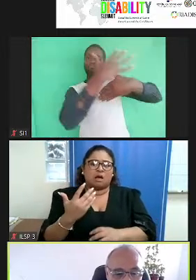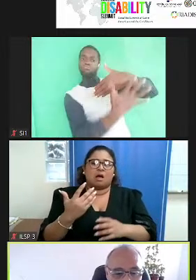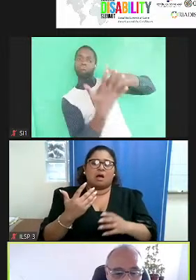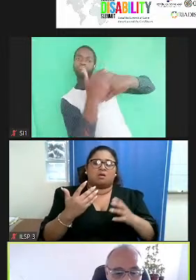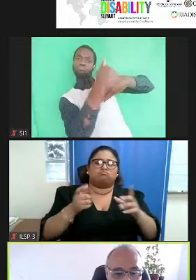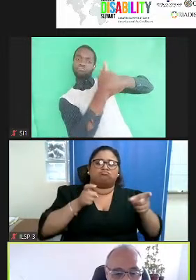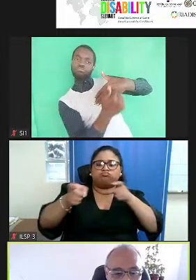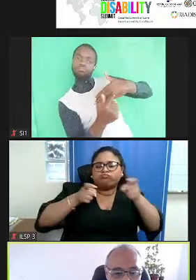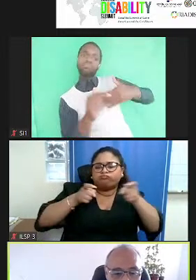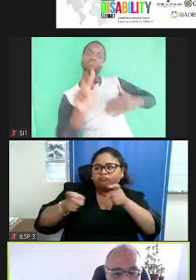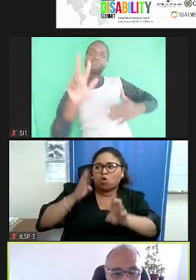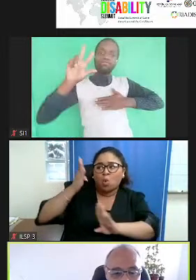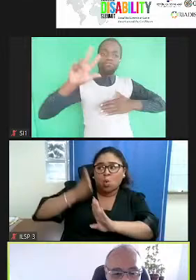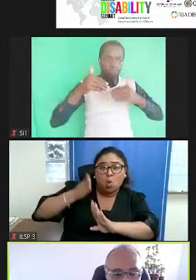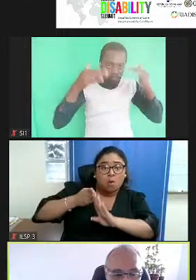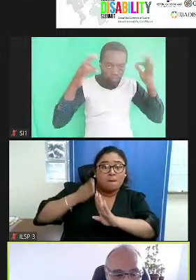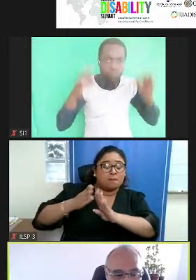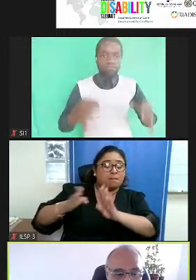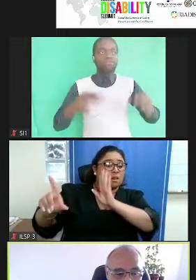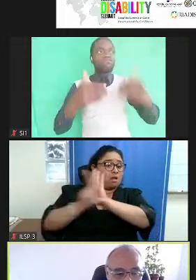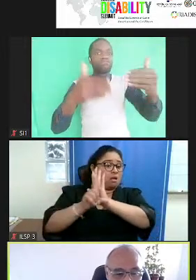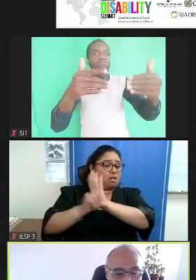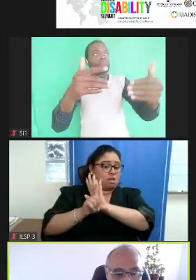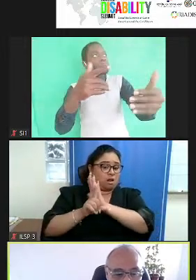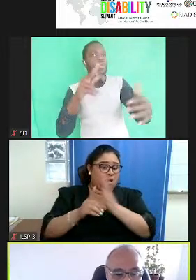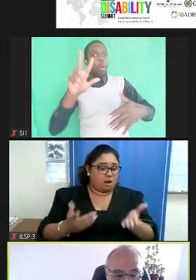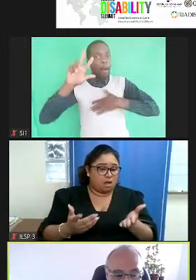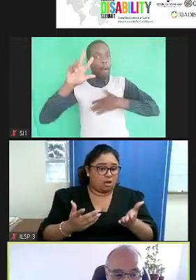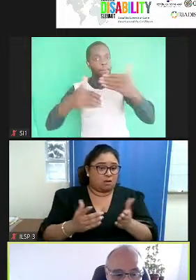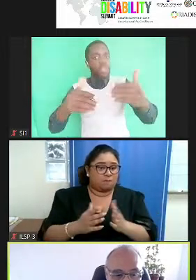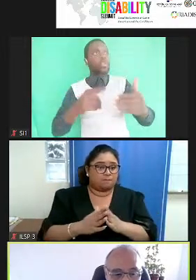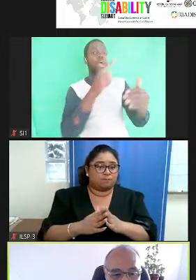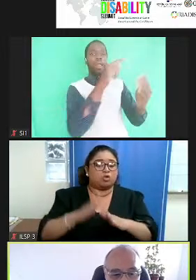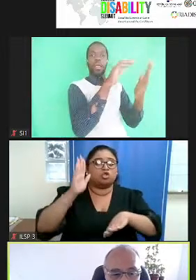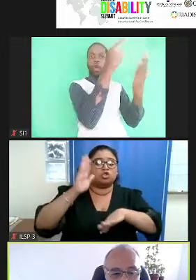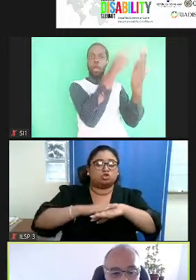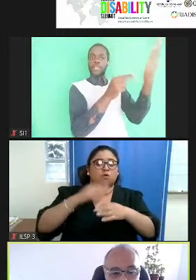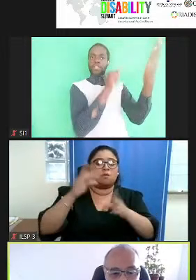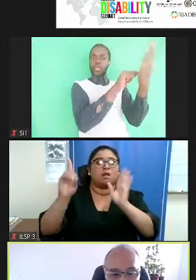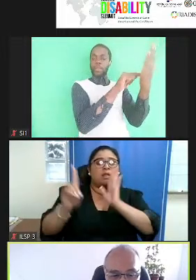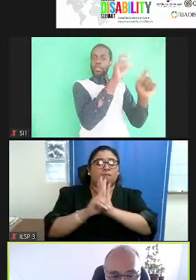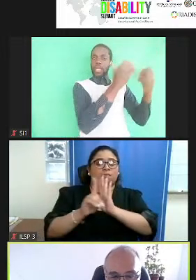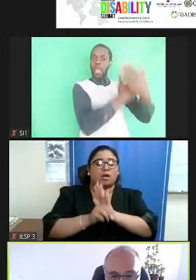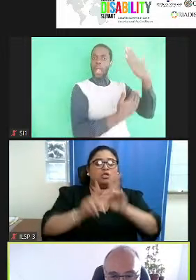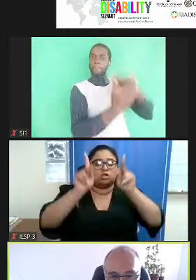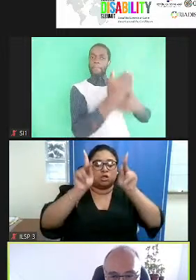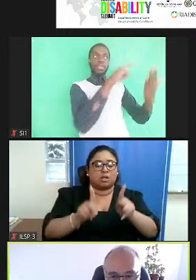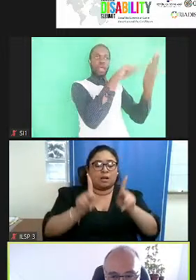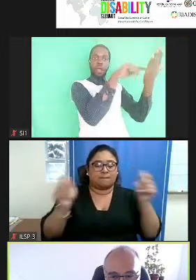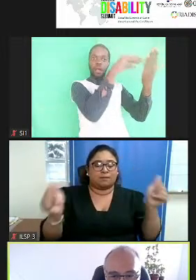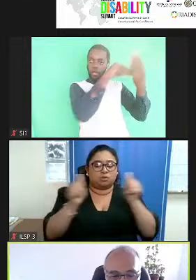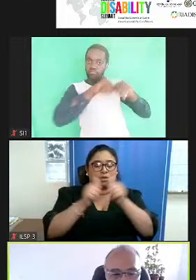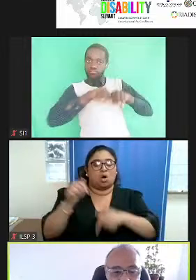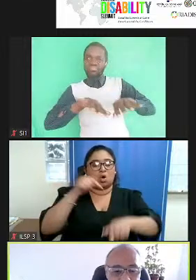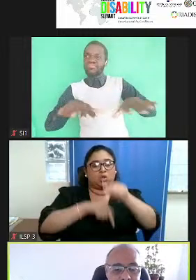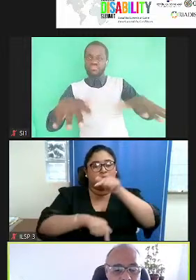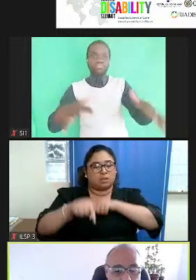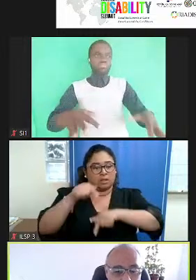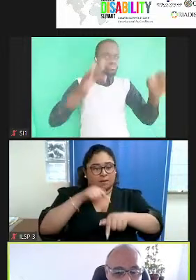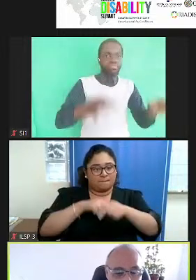the implementation and monitoring of the compliance of the convention on the rights of persons with